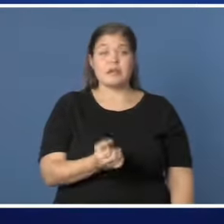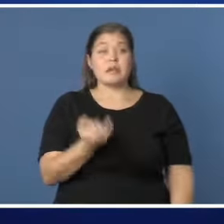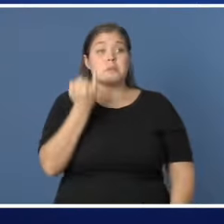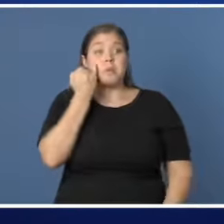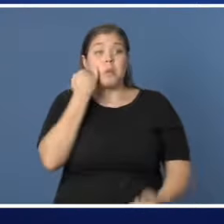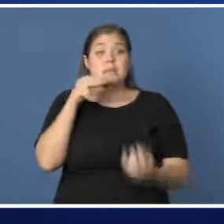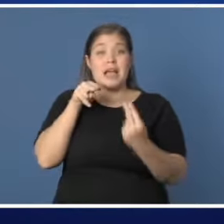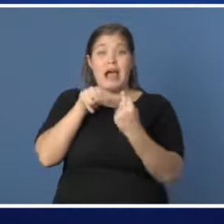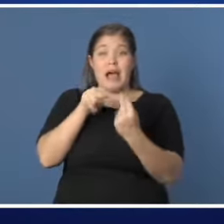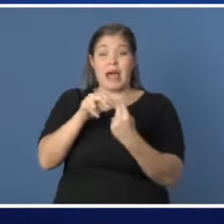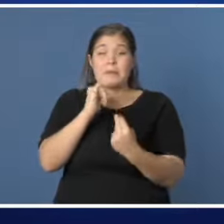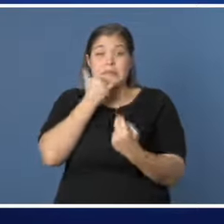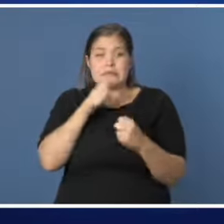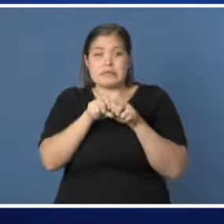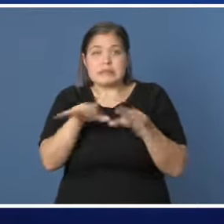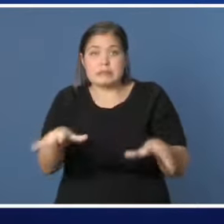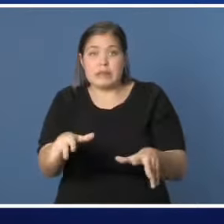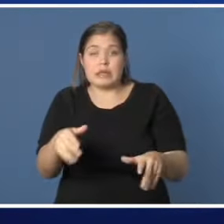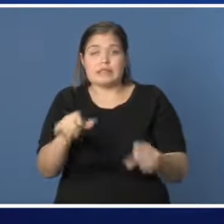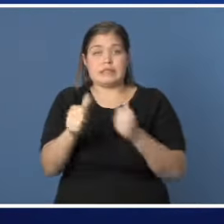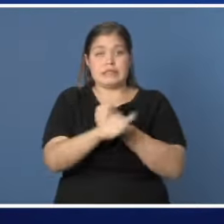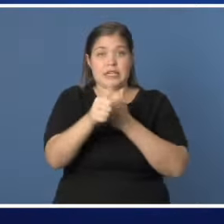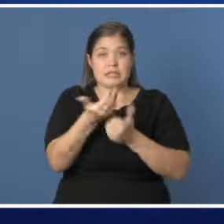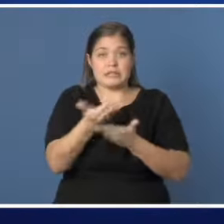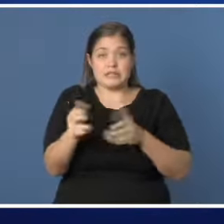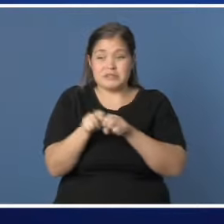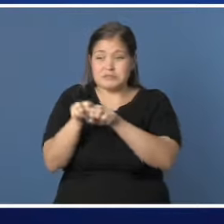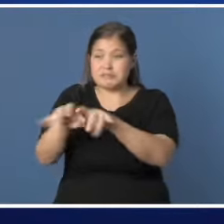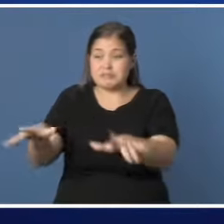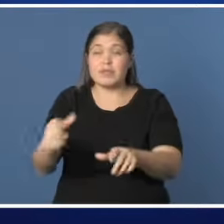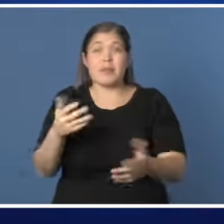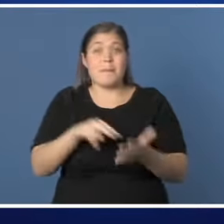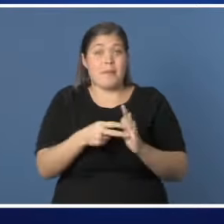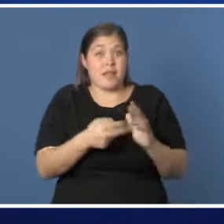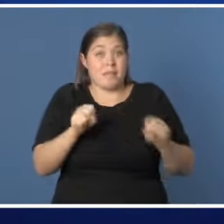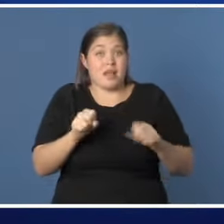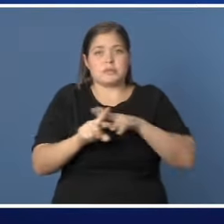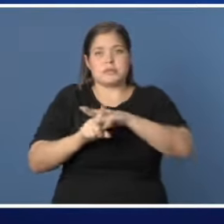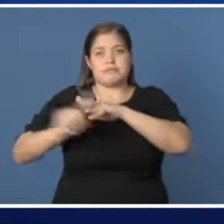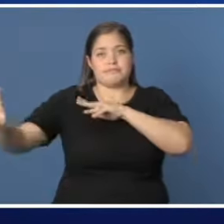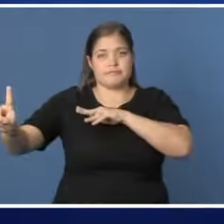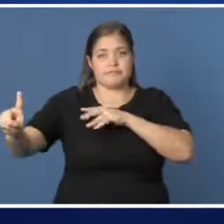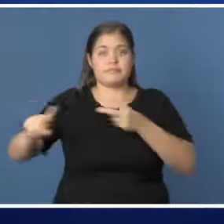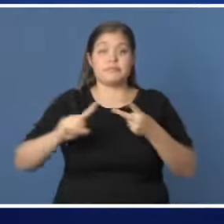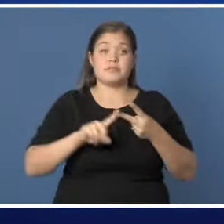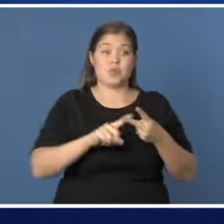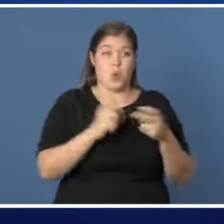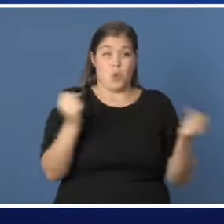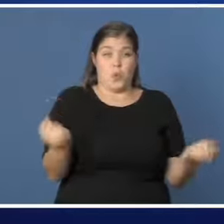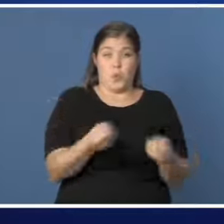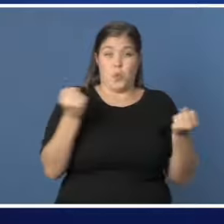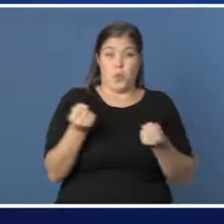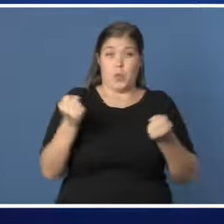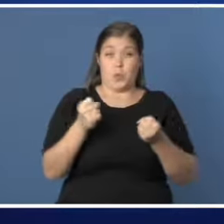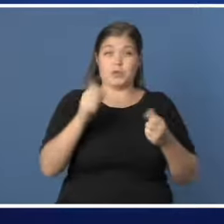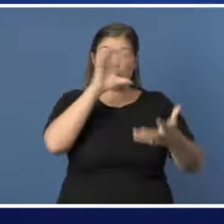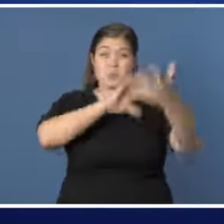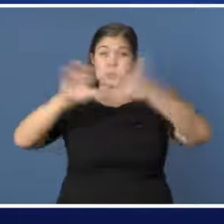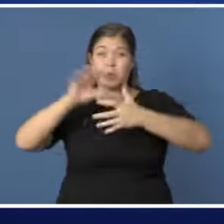respond. A highway spill or hazardous materials incident could mean evacuation. A